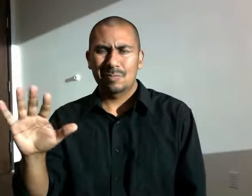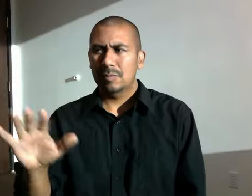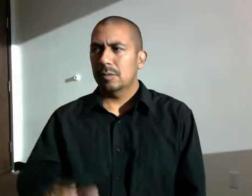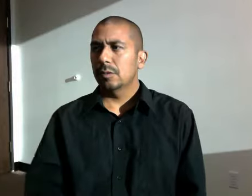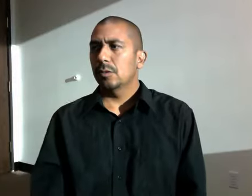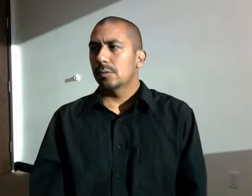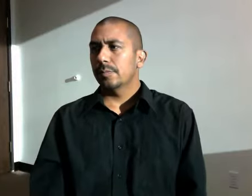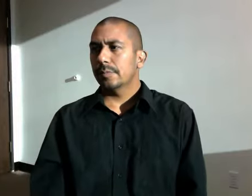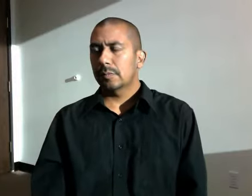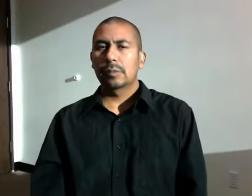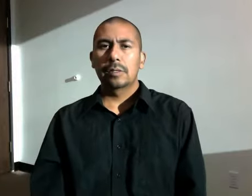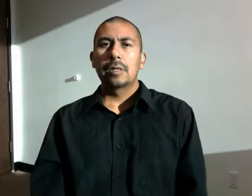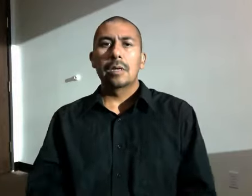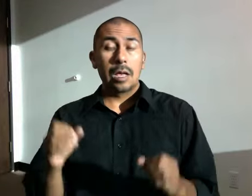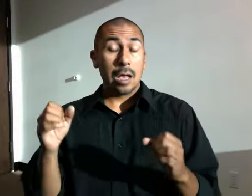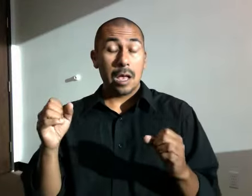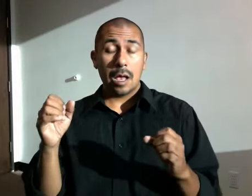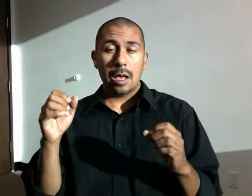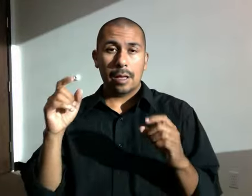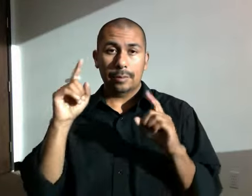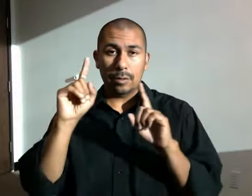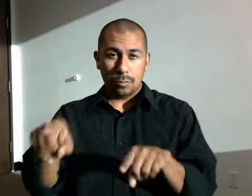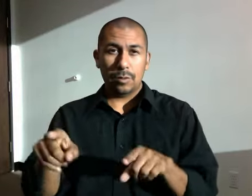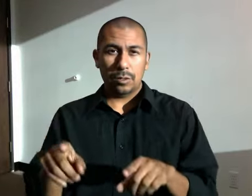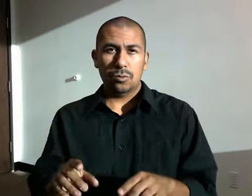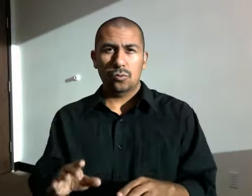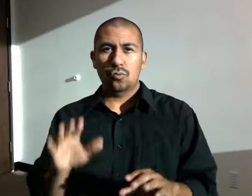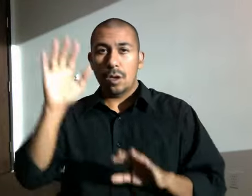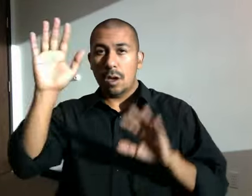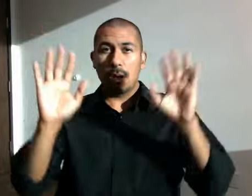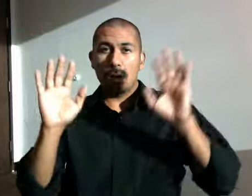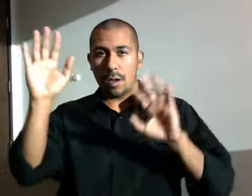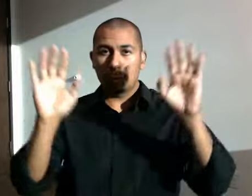sales, auctions, even garage sales.